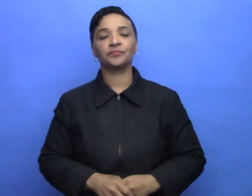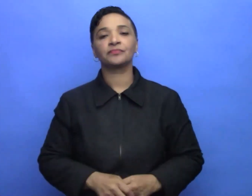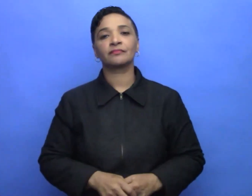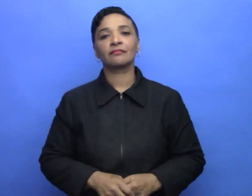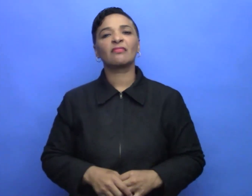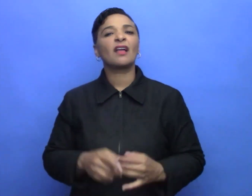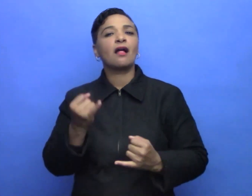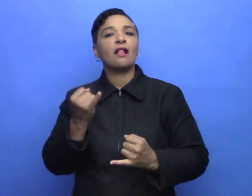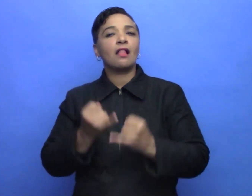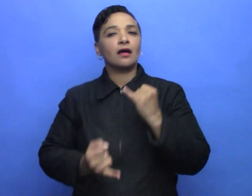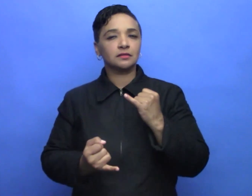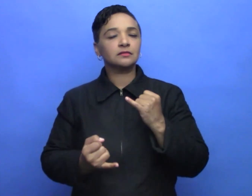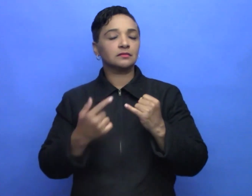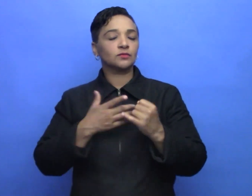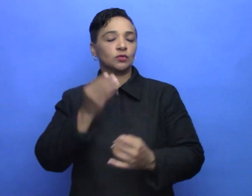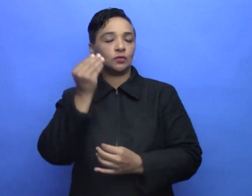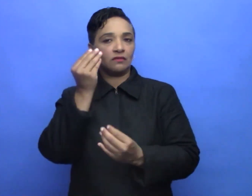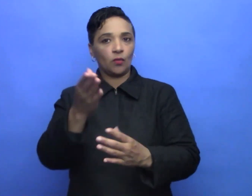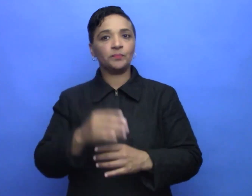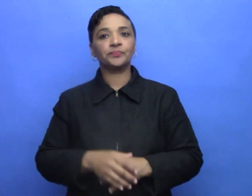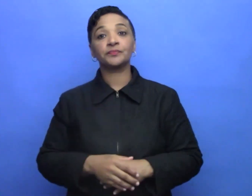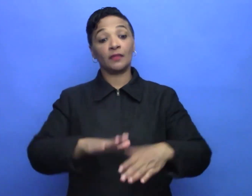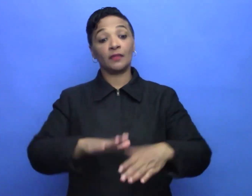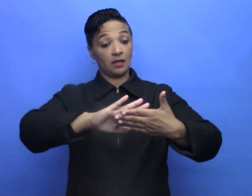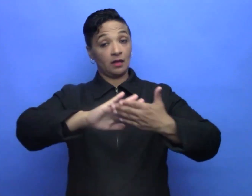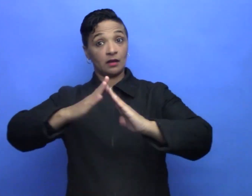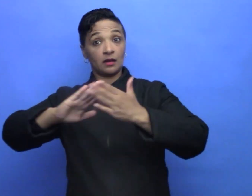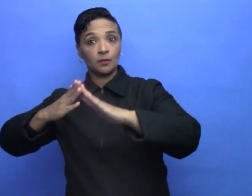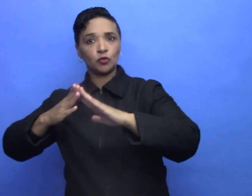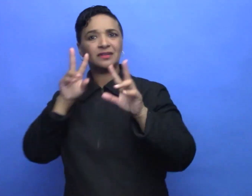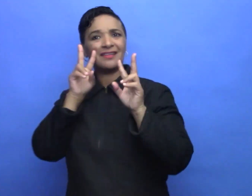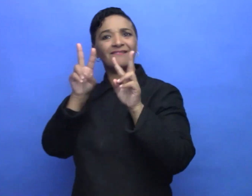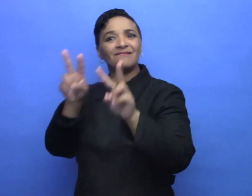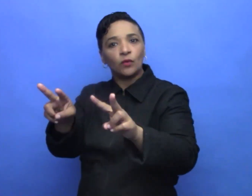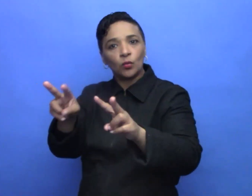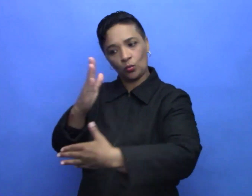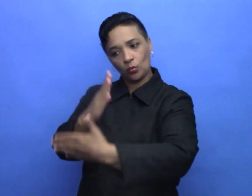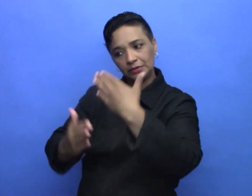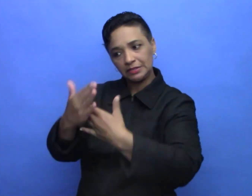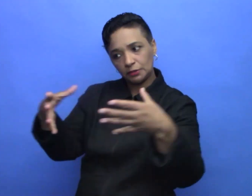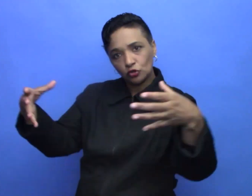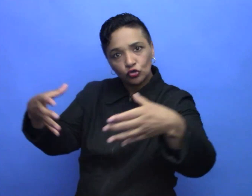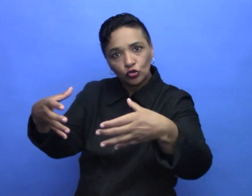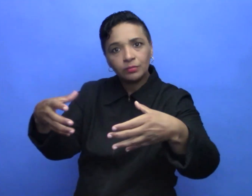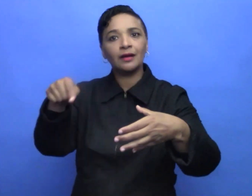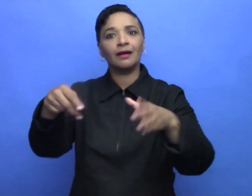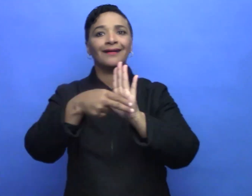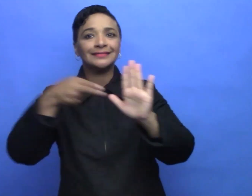the society's perception for people with disability, and the societal stigma might really